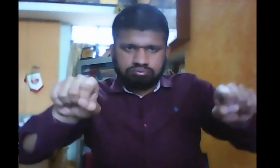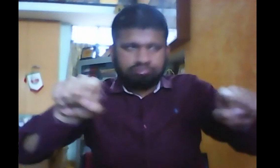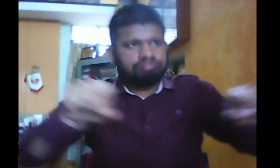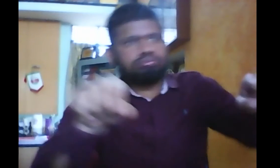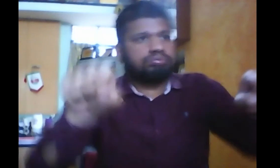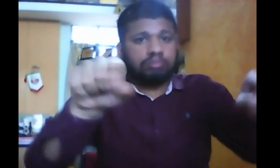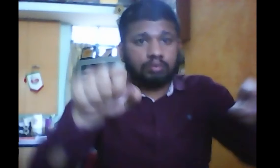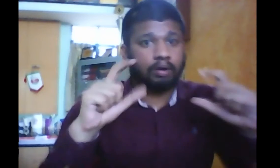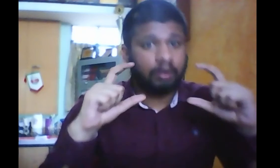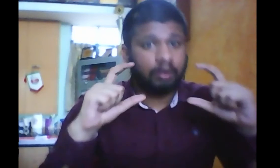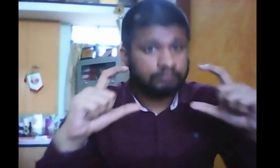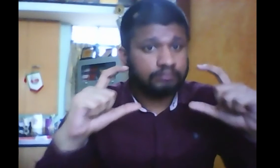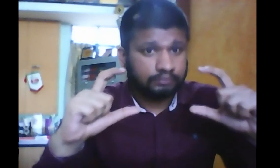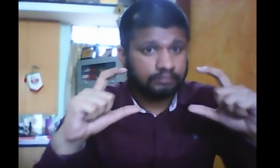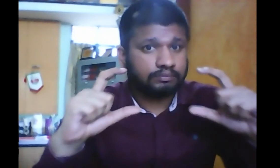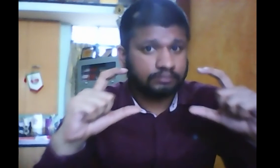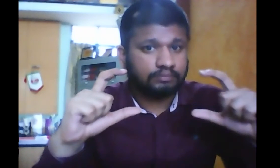You are riding your bike, so just take care.